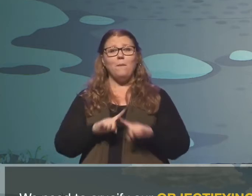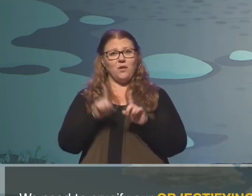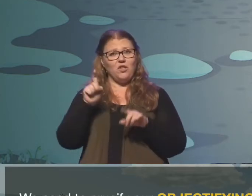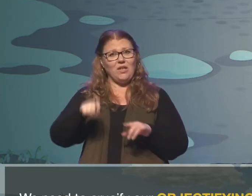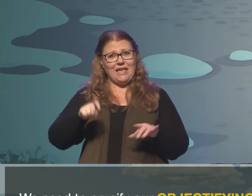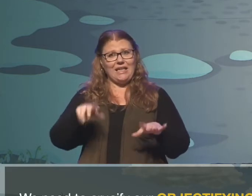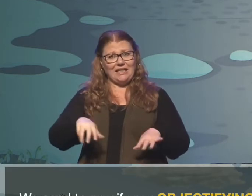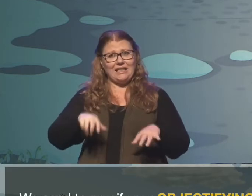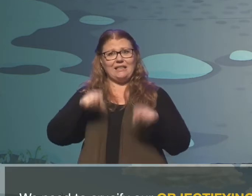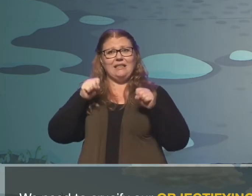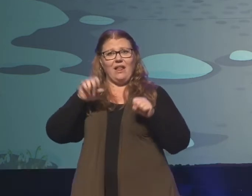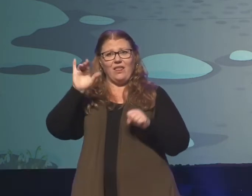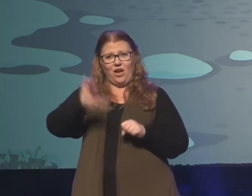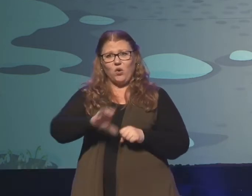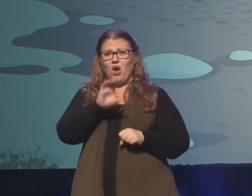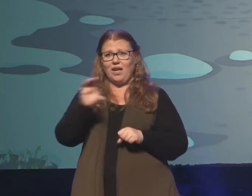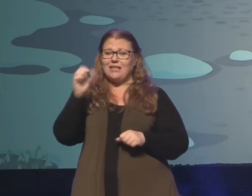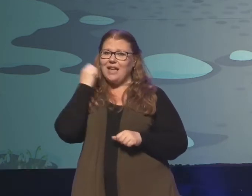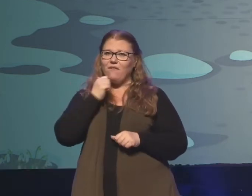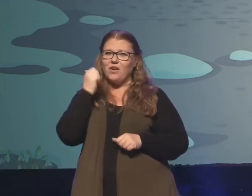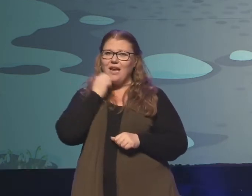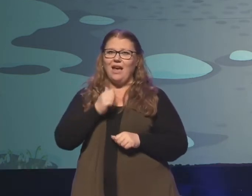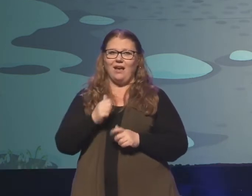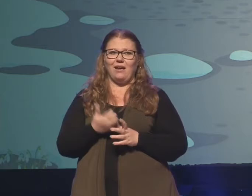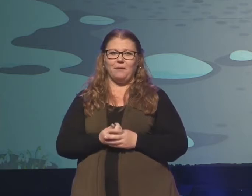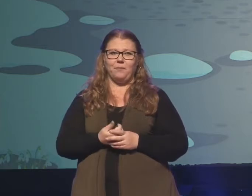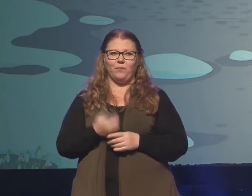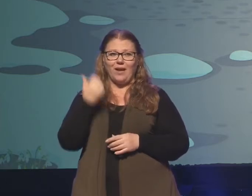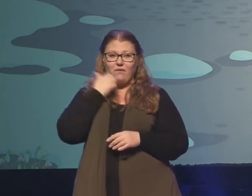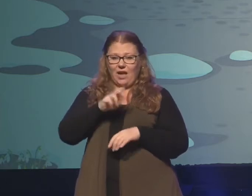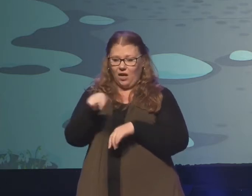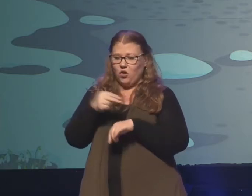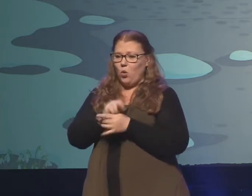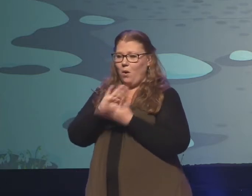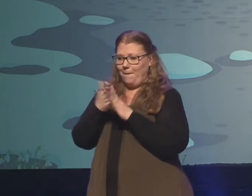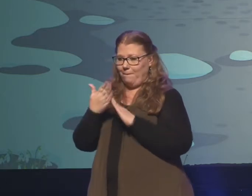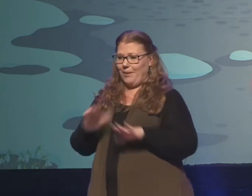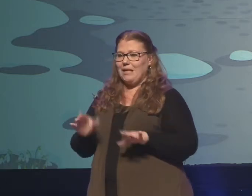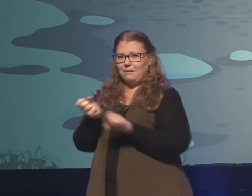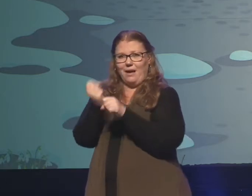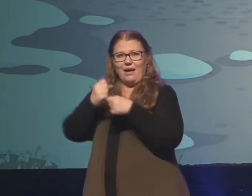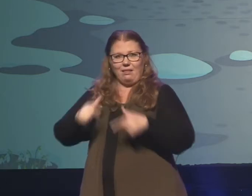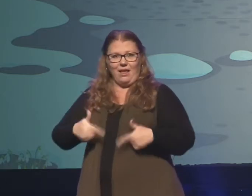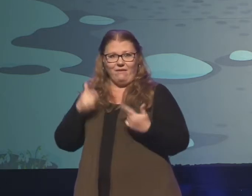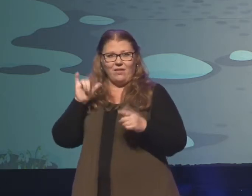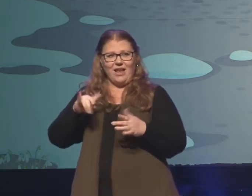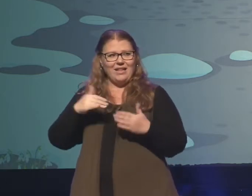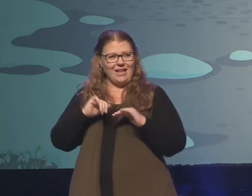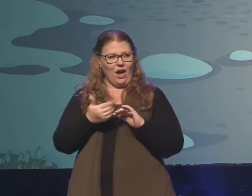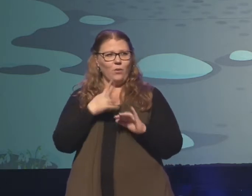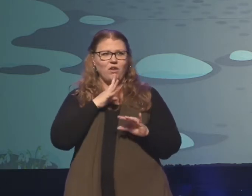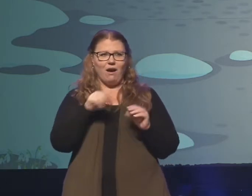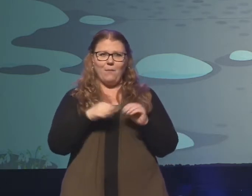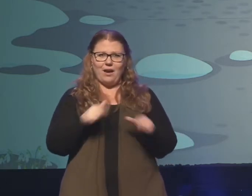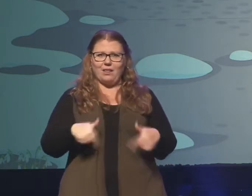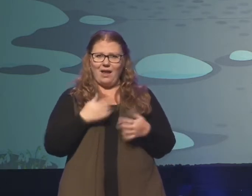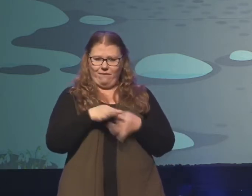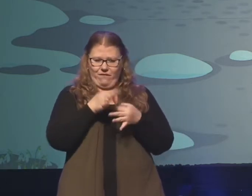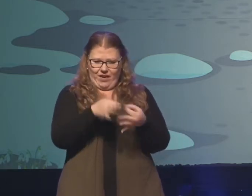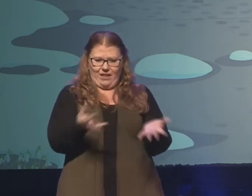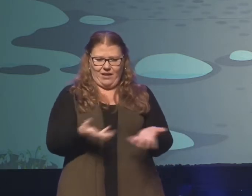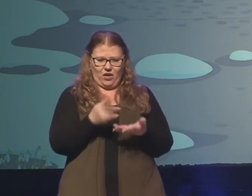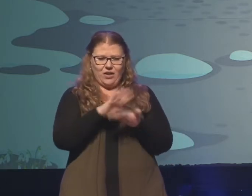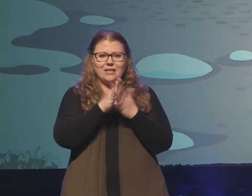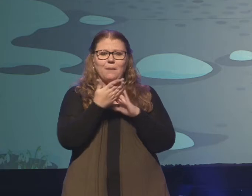take up that cross every day. And so every day in your normal peacemaking life, and by the way, that's the way we talk about a life of faith here, is life